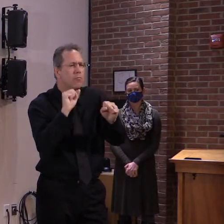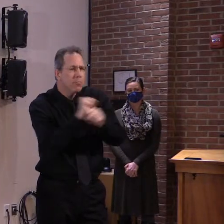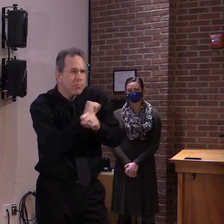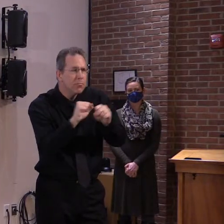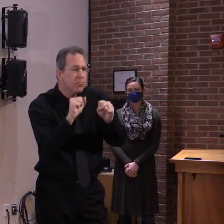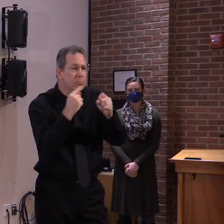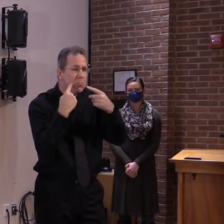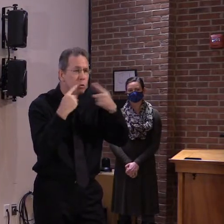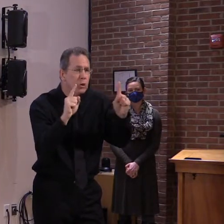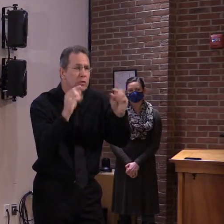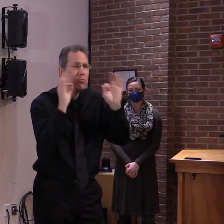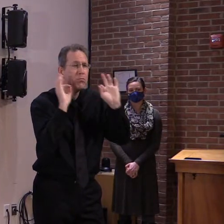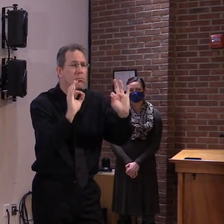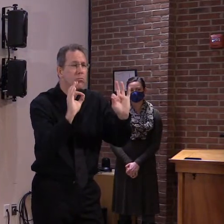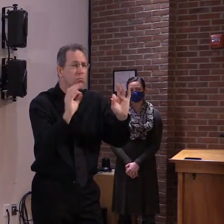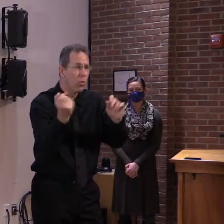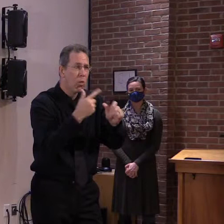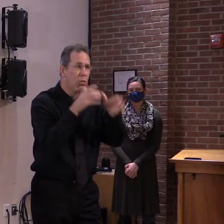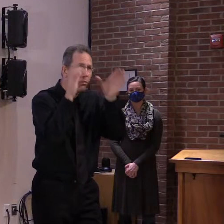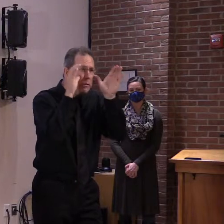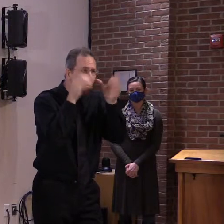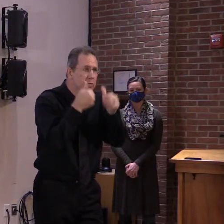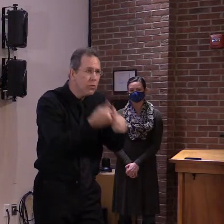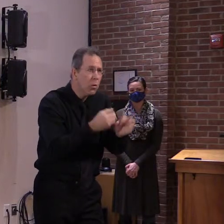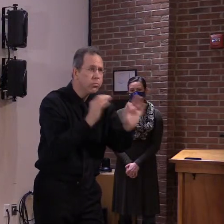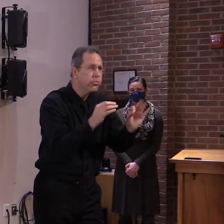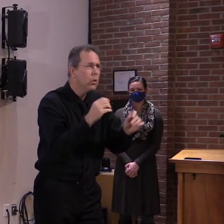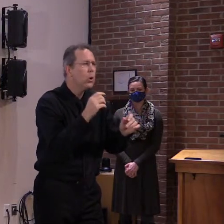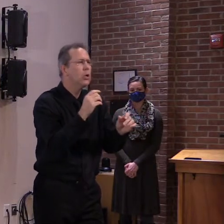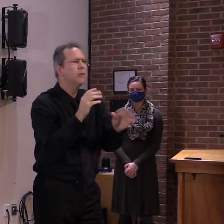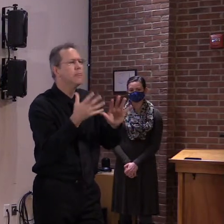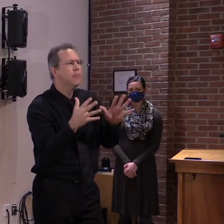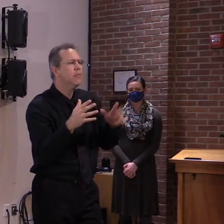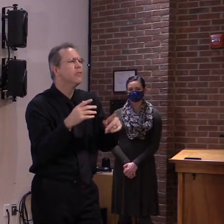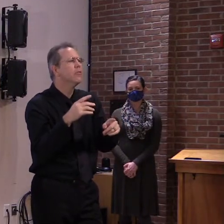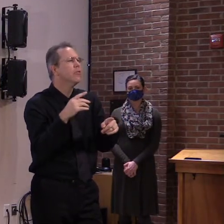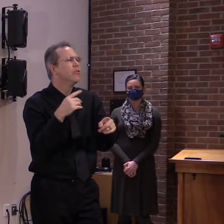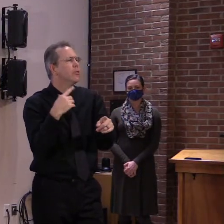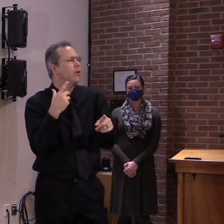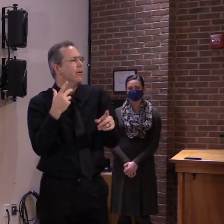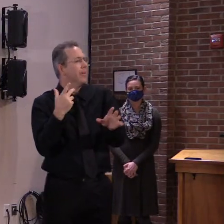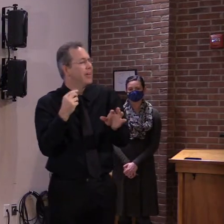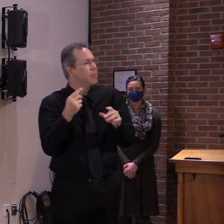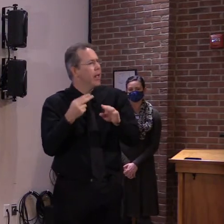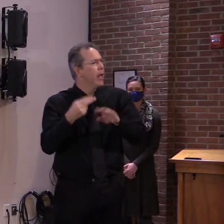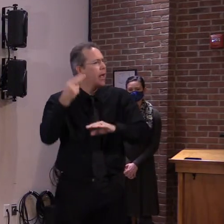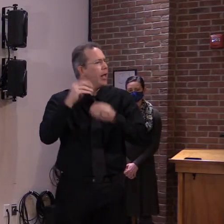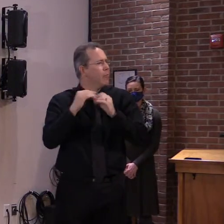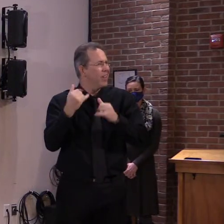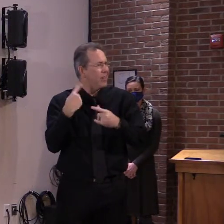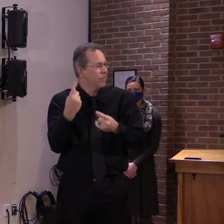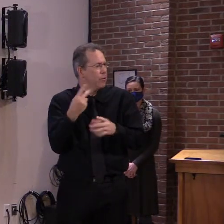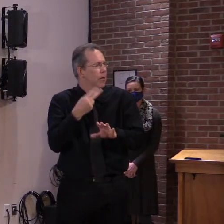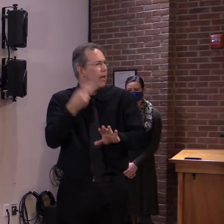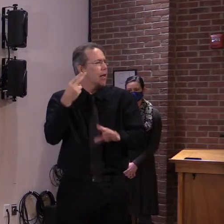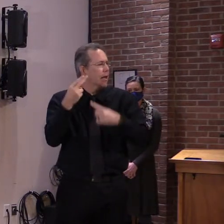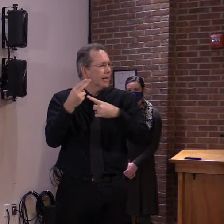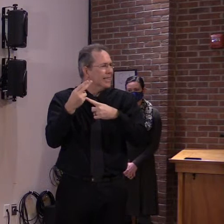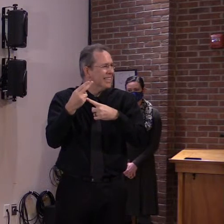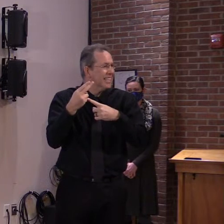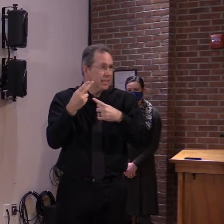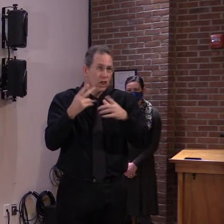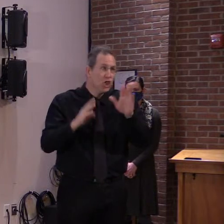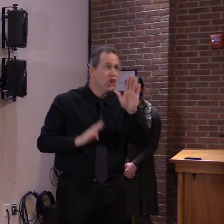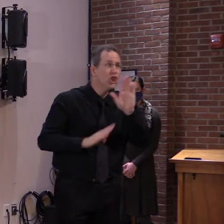been okay. I mean, again, it's still too high, but it was high before Thanksgiving. That's why we put those measures